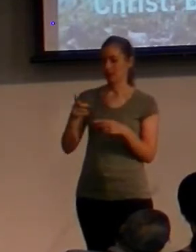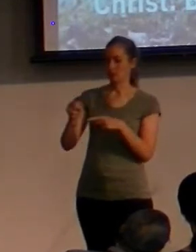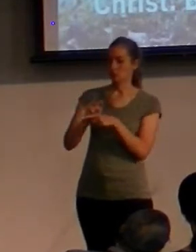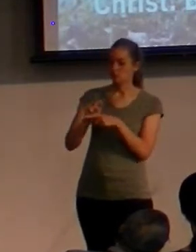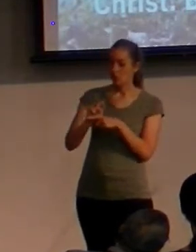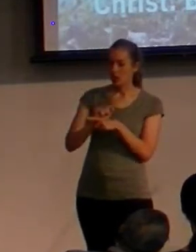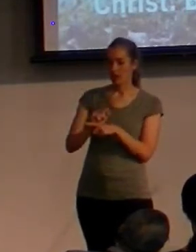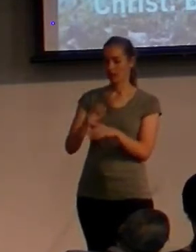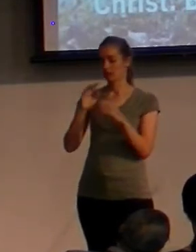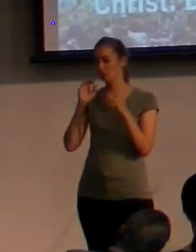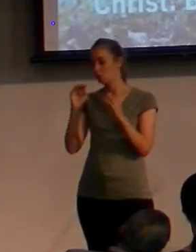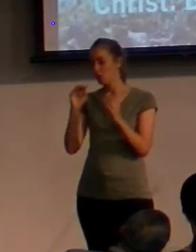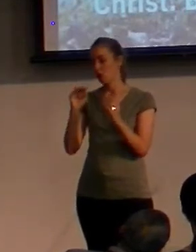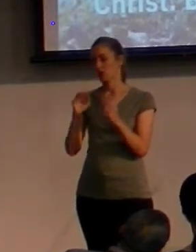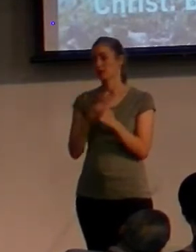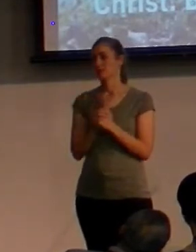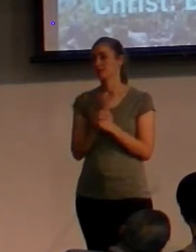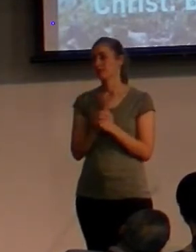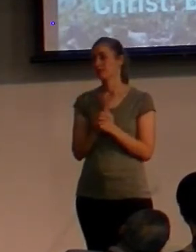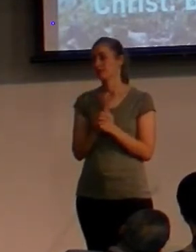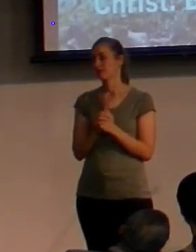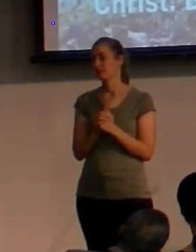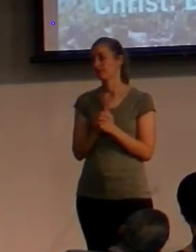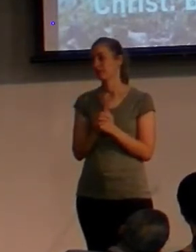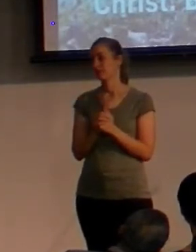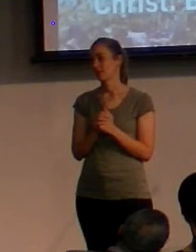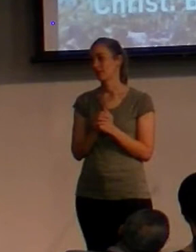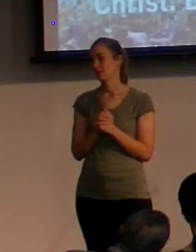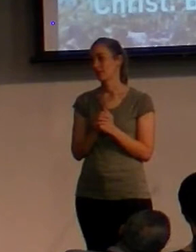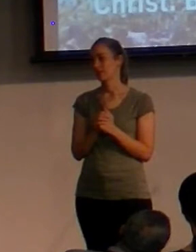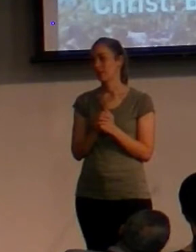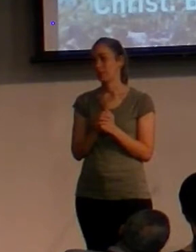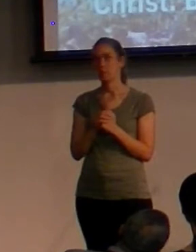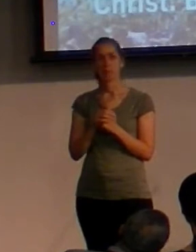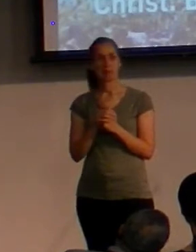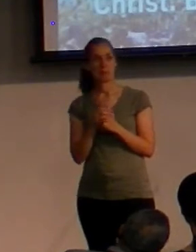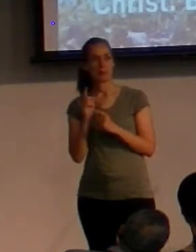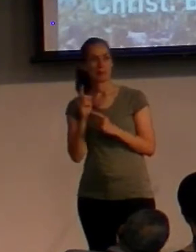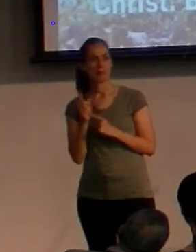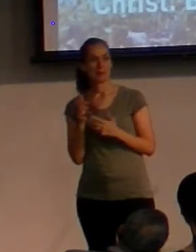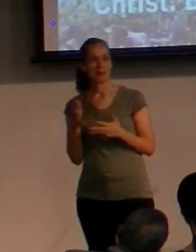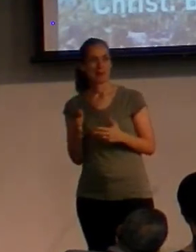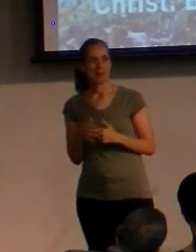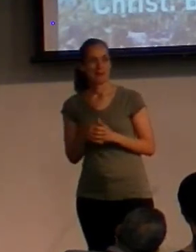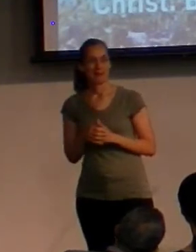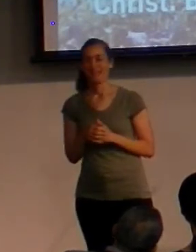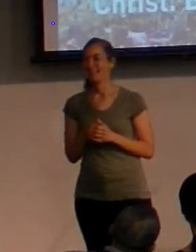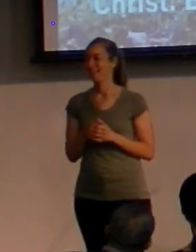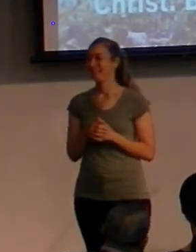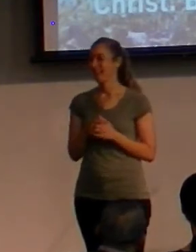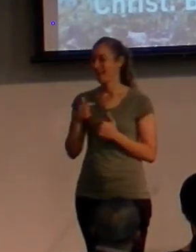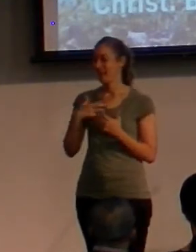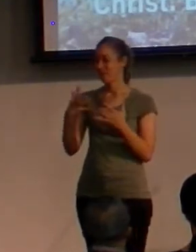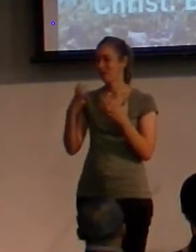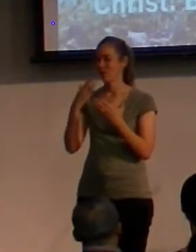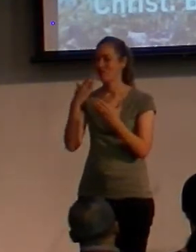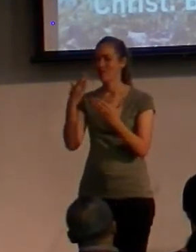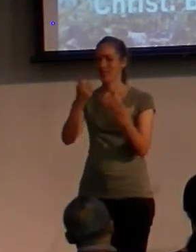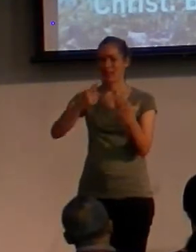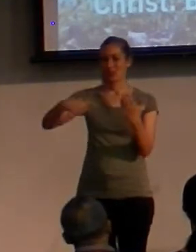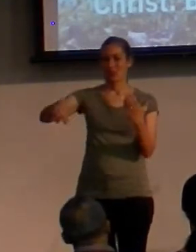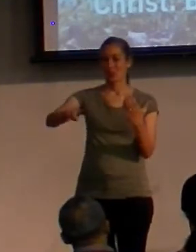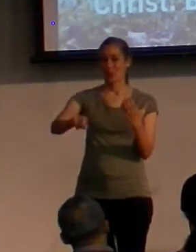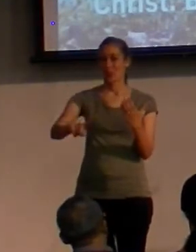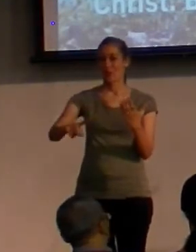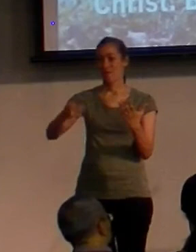taught. I think I may have just a half a minute left. I wanted just to thank you for praying